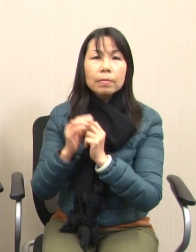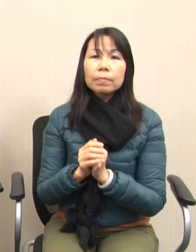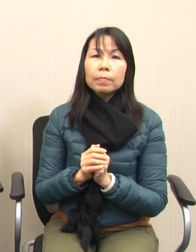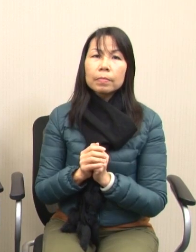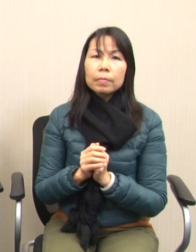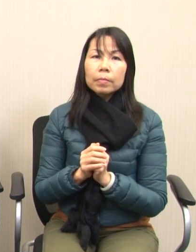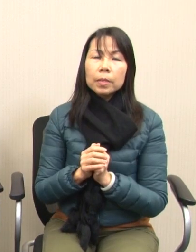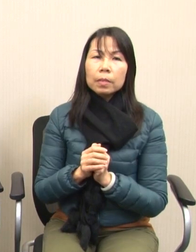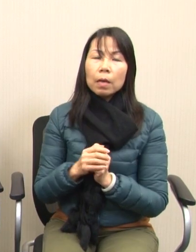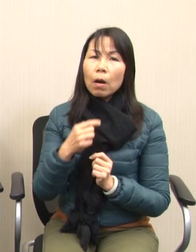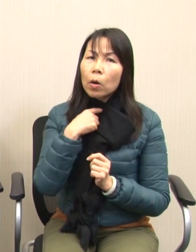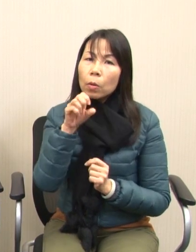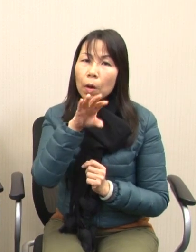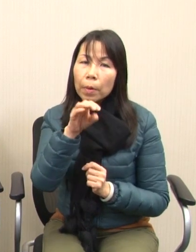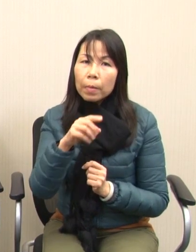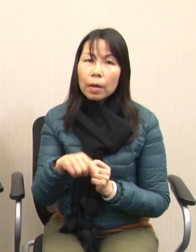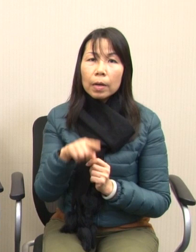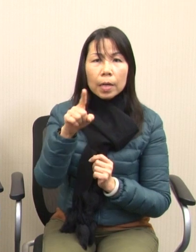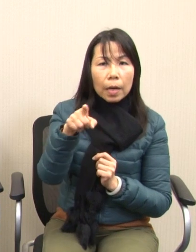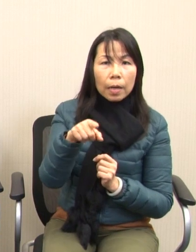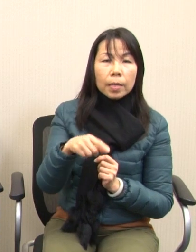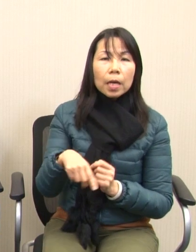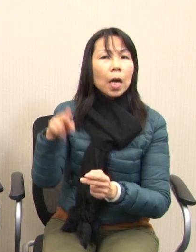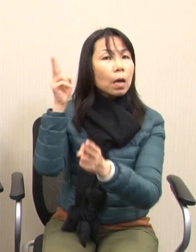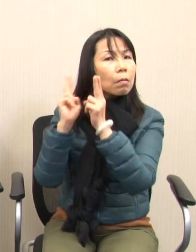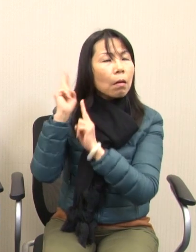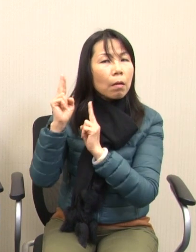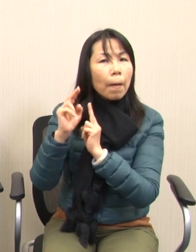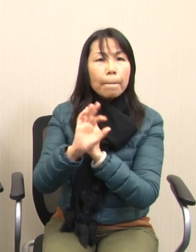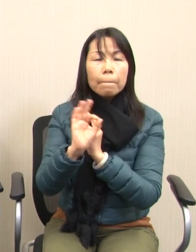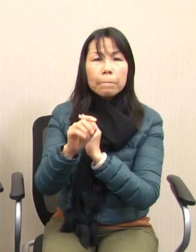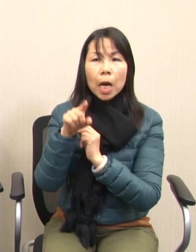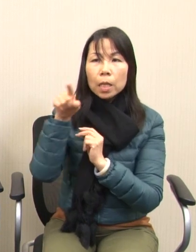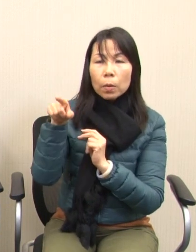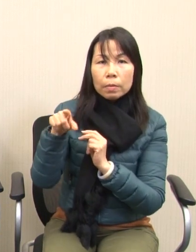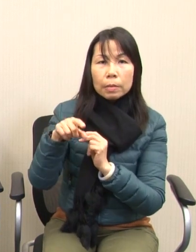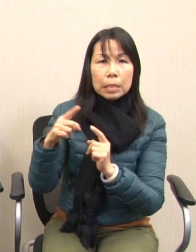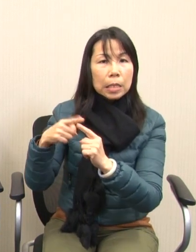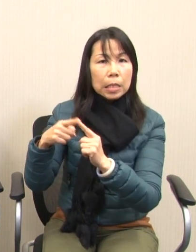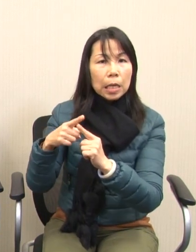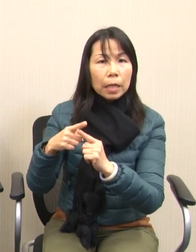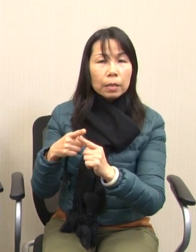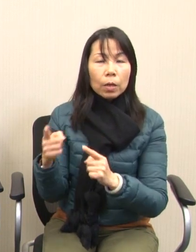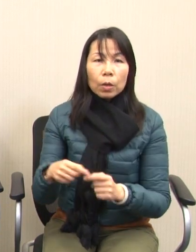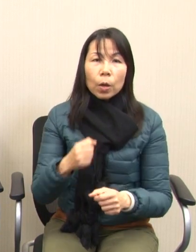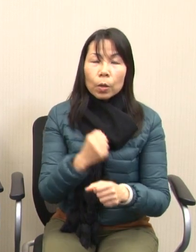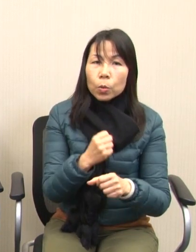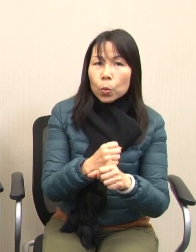I need to tell you, you are the history, not those people who did